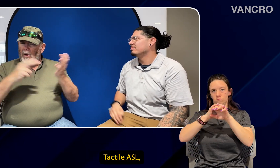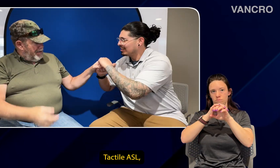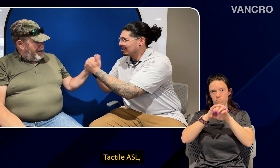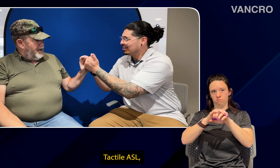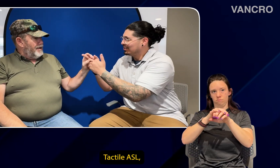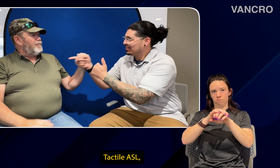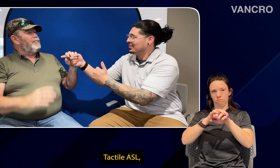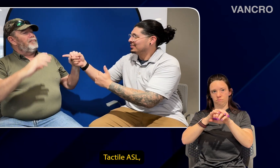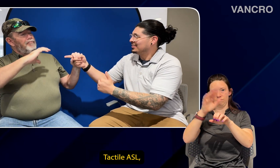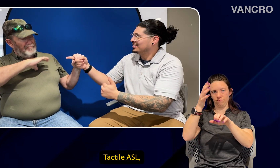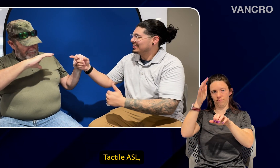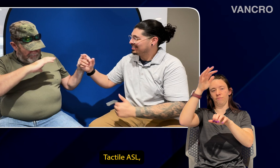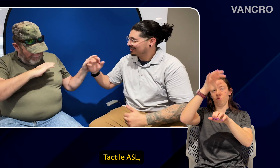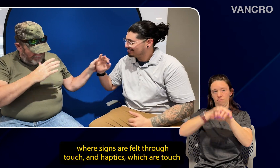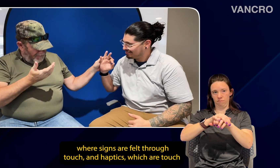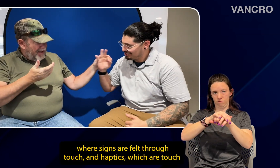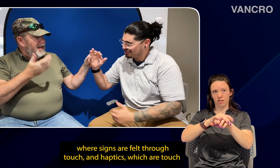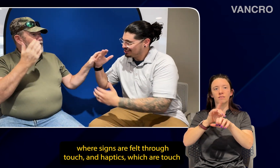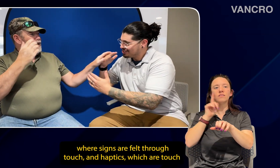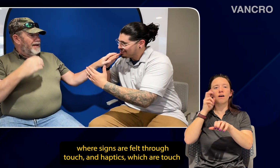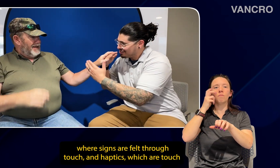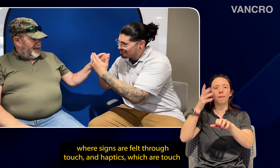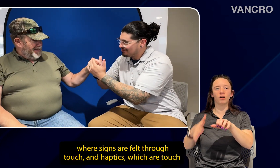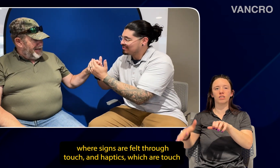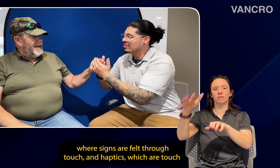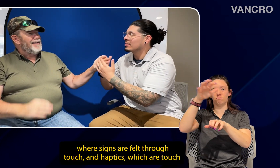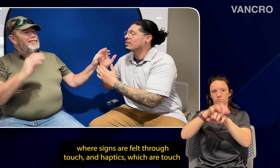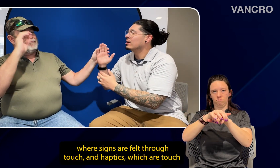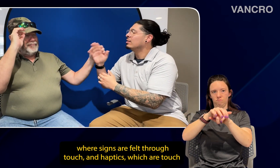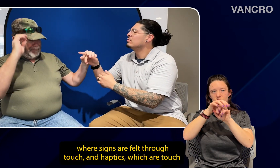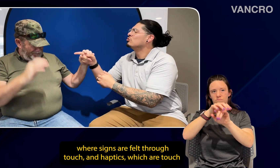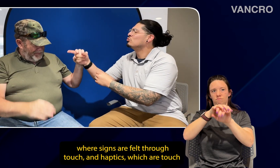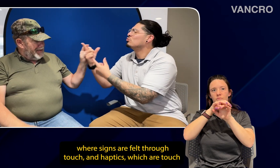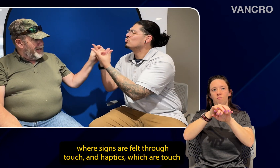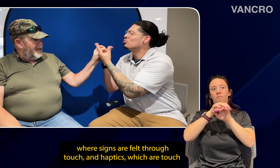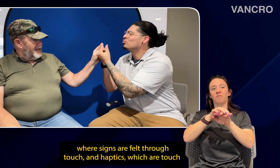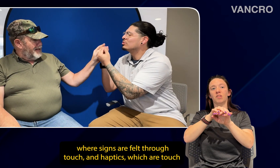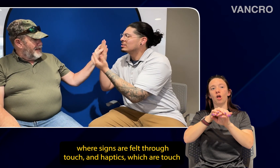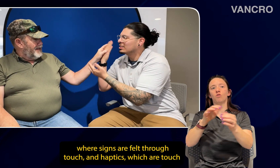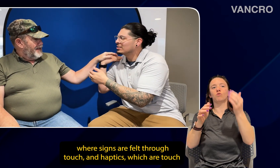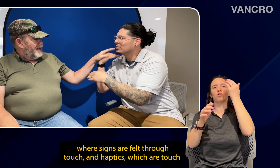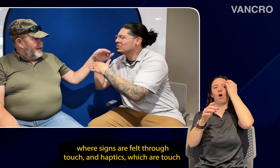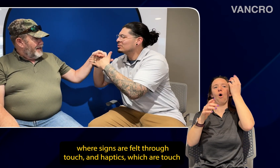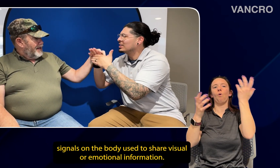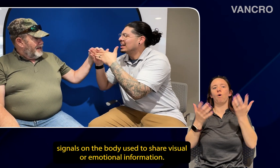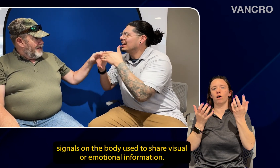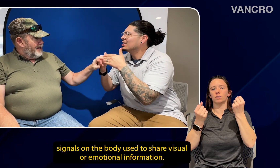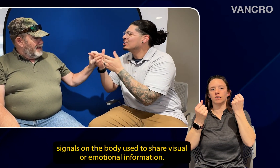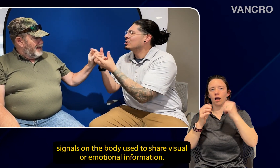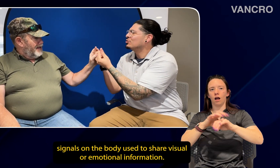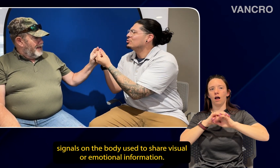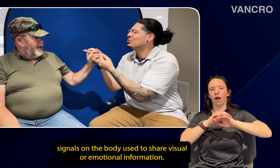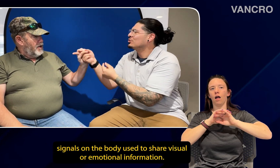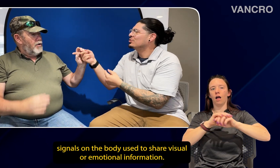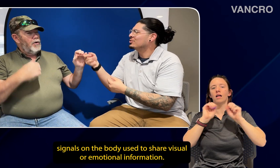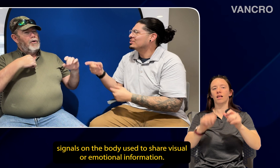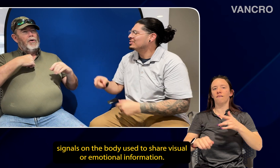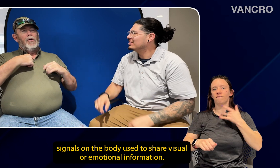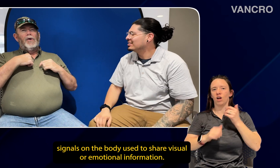tactile ASL, where signs are felt through touch, and haptics, which are touch signals on the body used to share visual